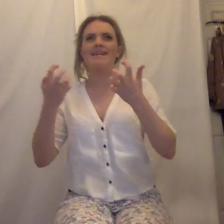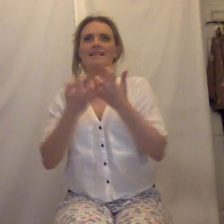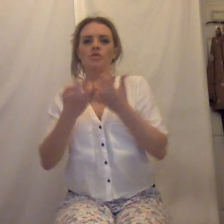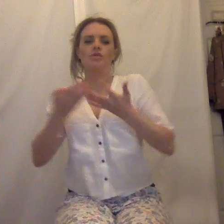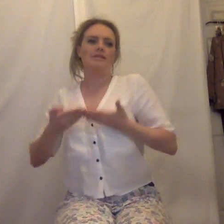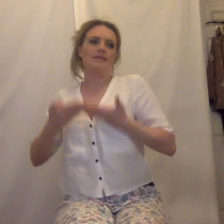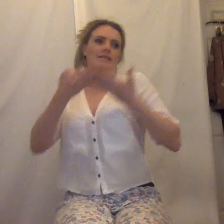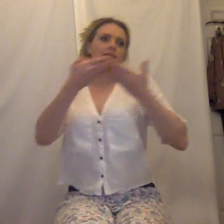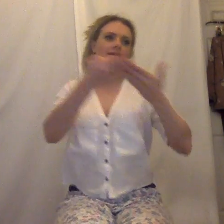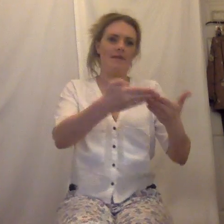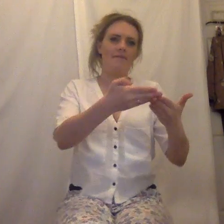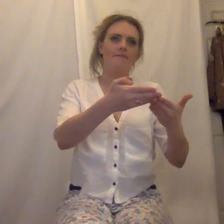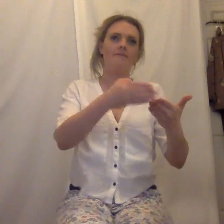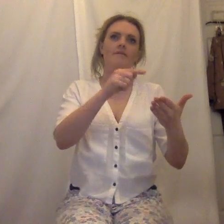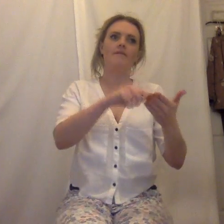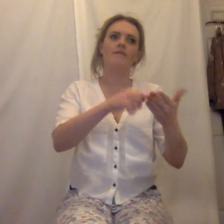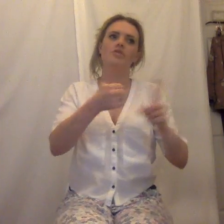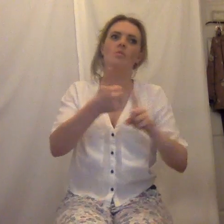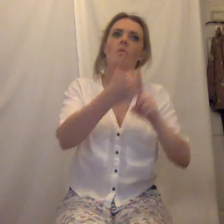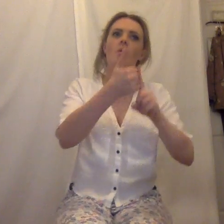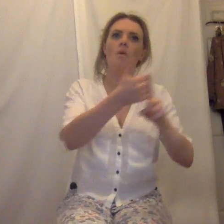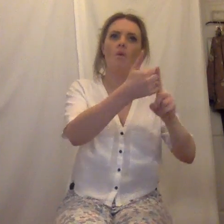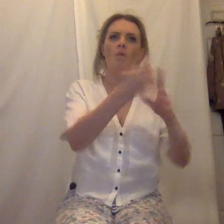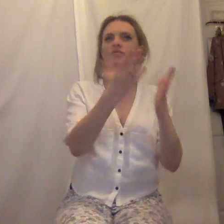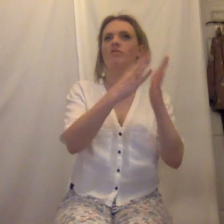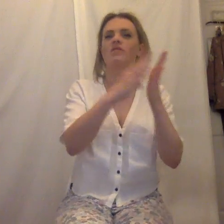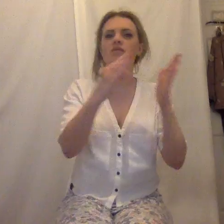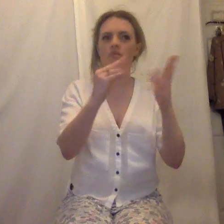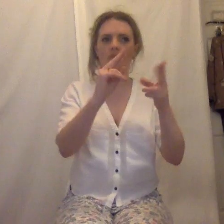communication professional if they need it, for example, an interpreter.